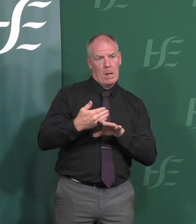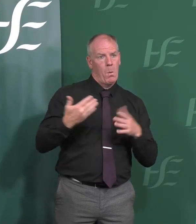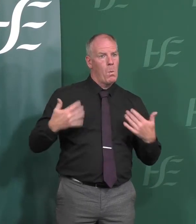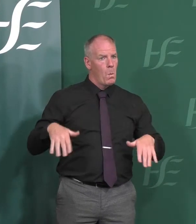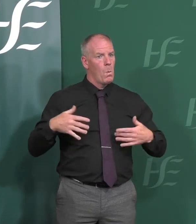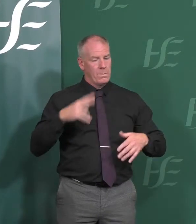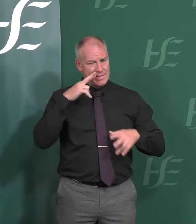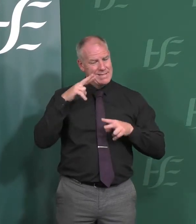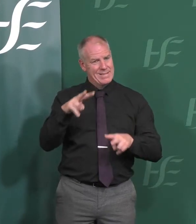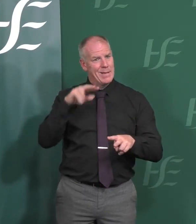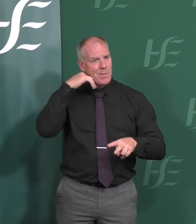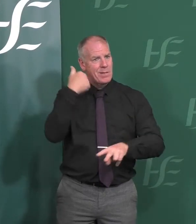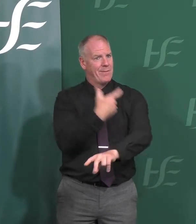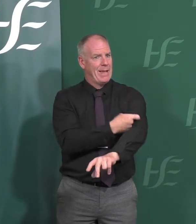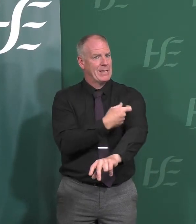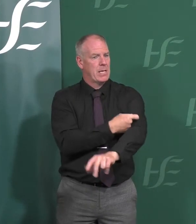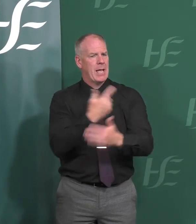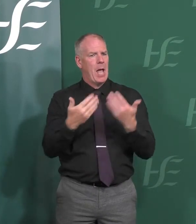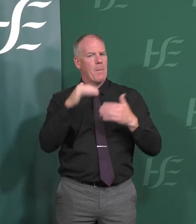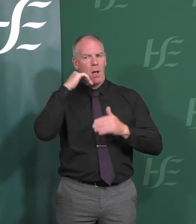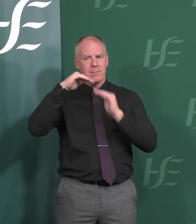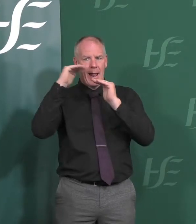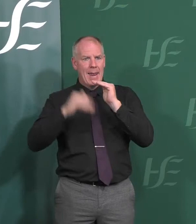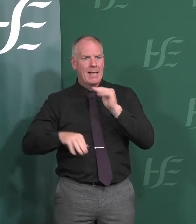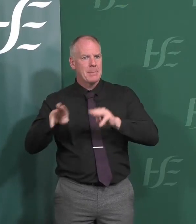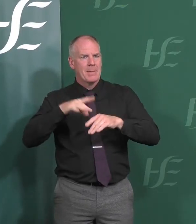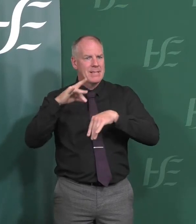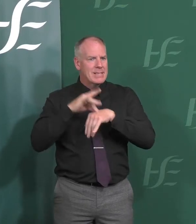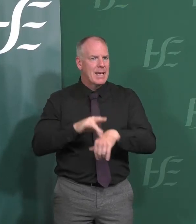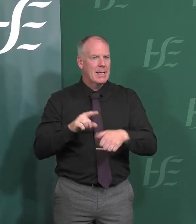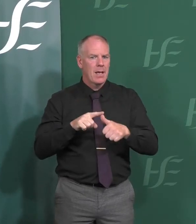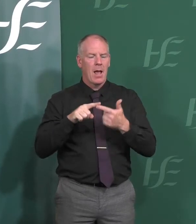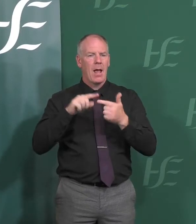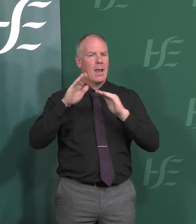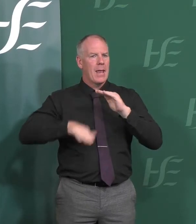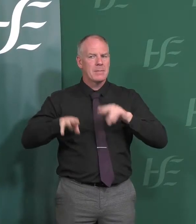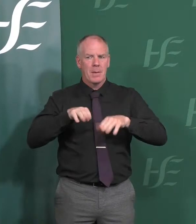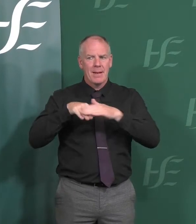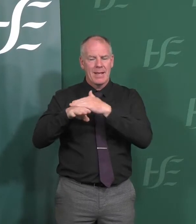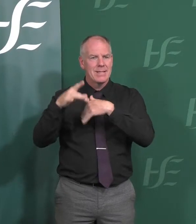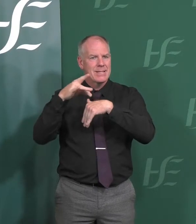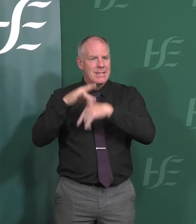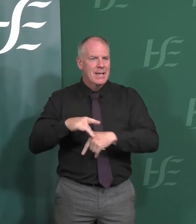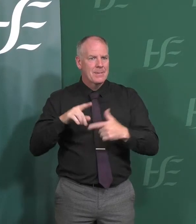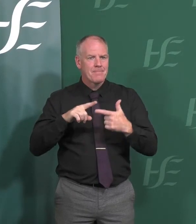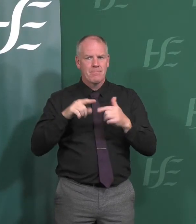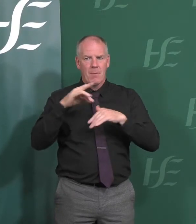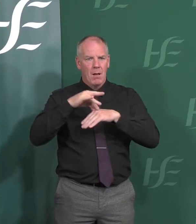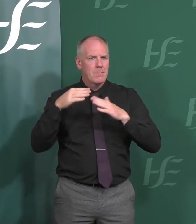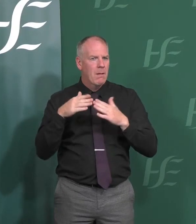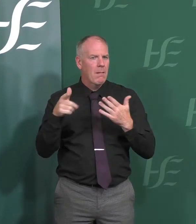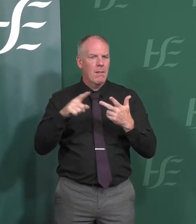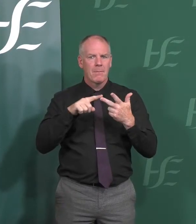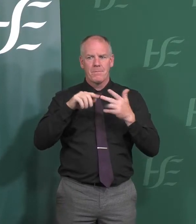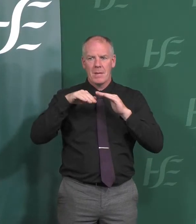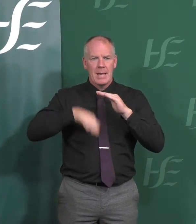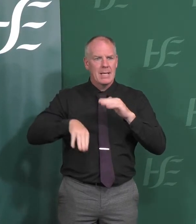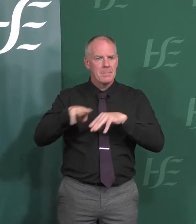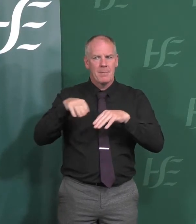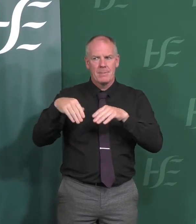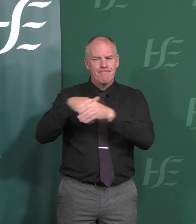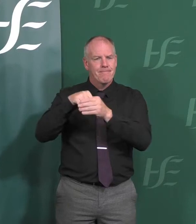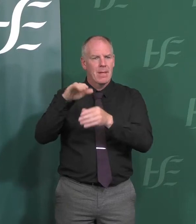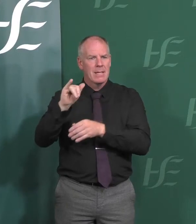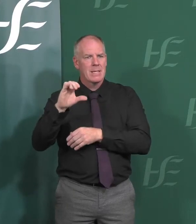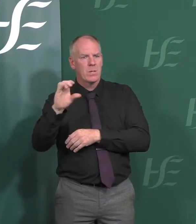which is clearly demonstrated in reduced illness, reduced hospitalizations, reduced ICU, and the fact that it has also